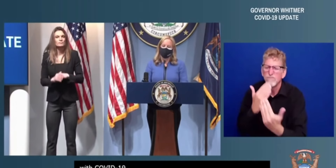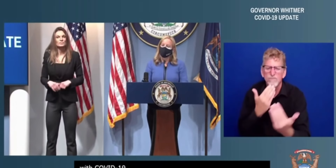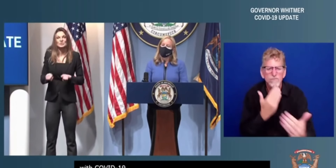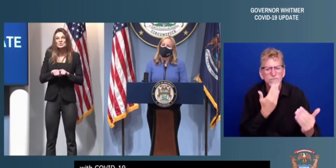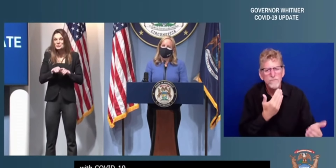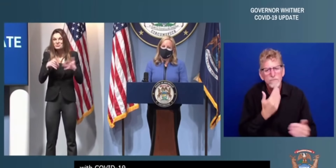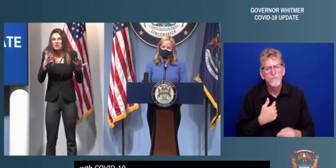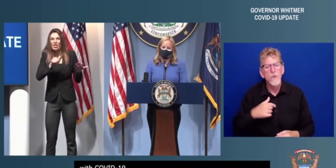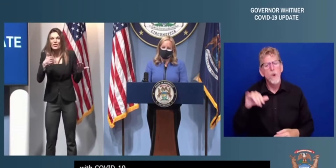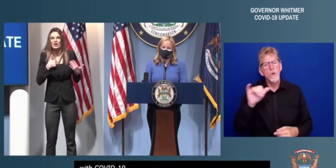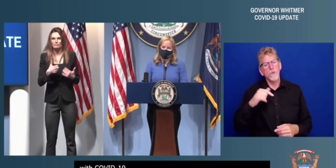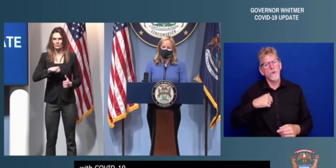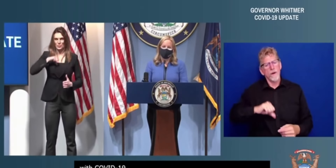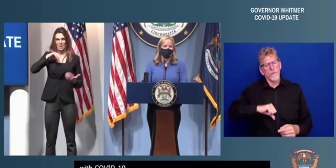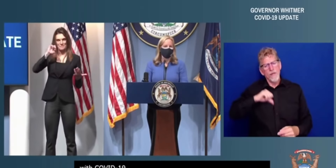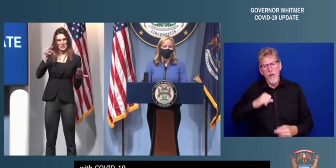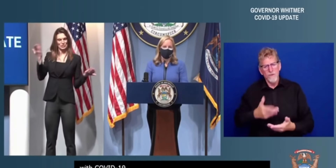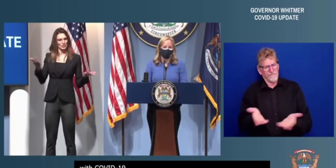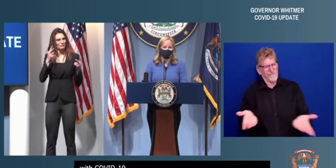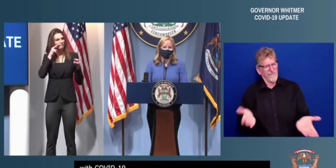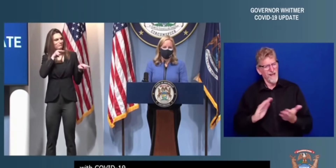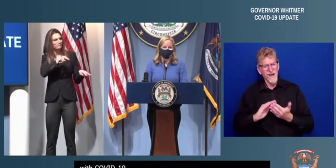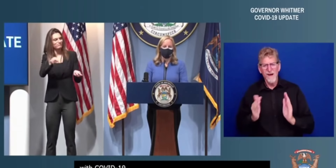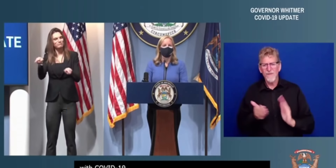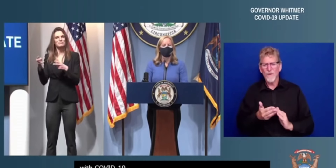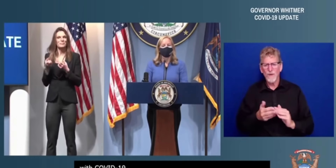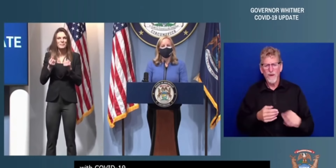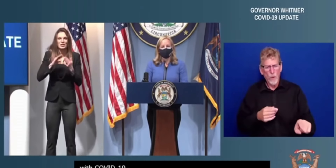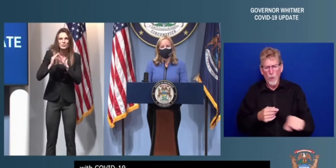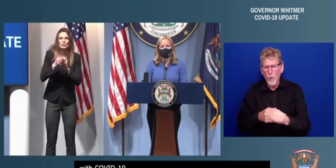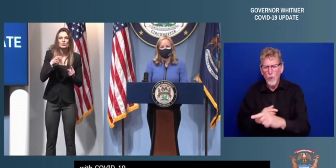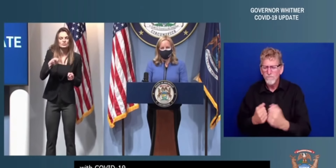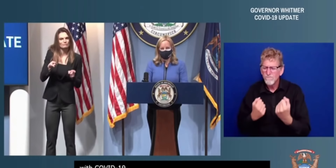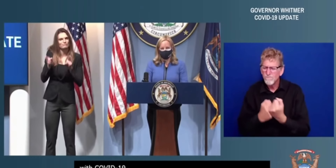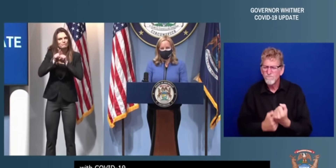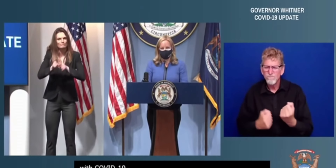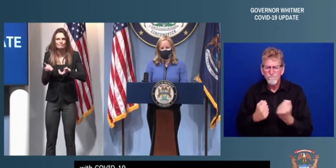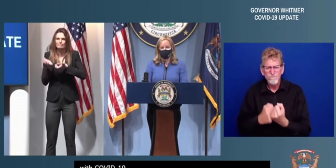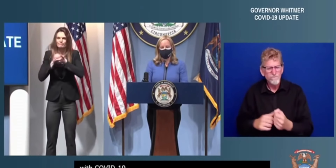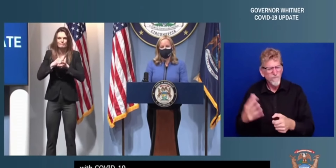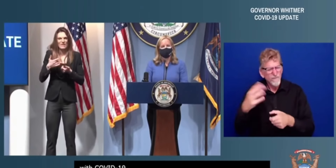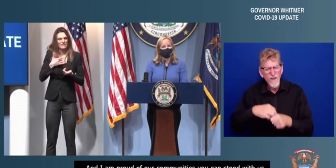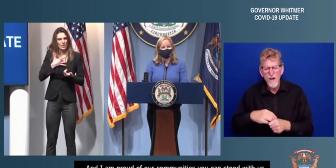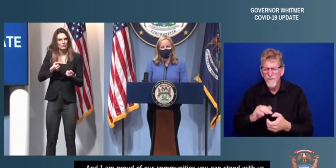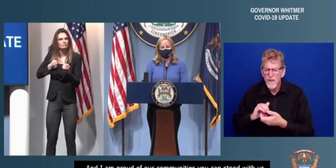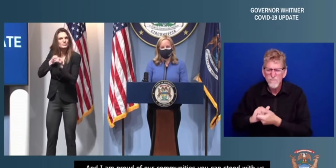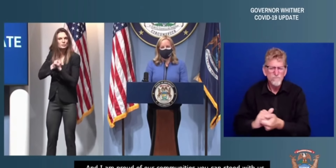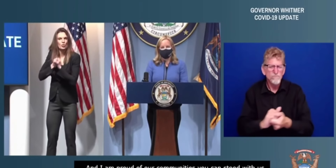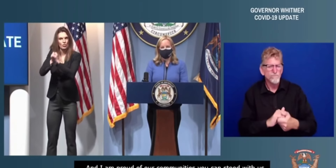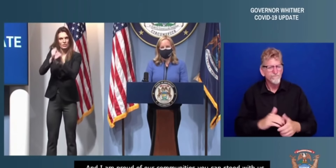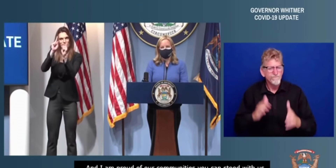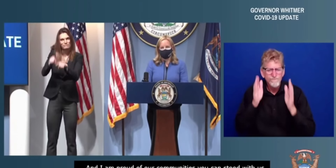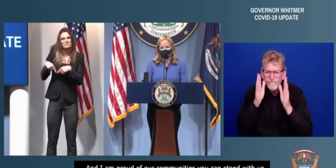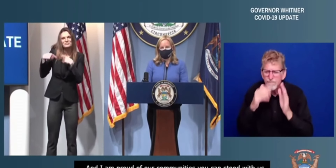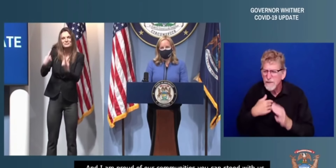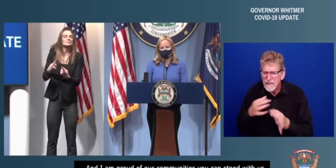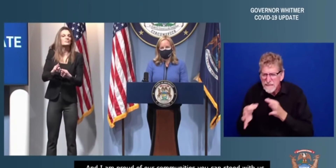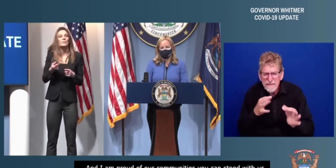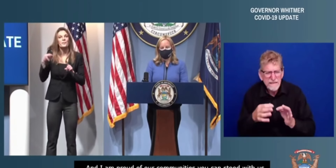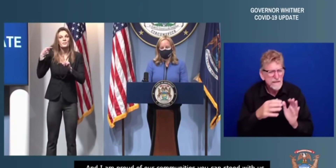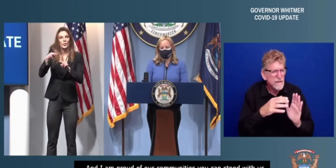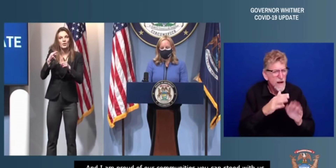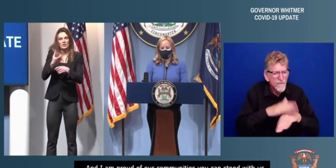communities. You have stood with us, walked alongside us, and you have heeded our messages to make sure we're practicing those